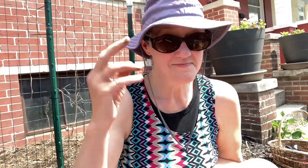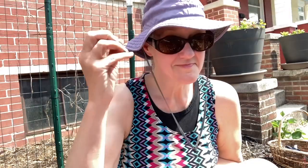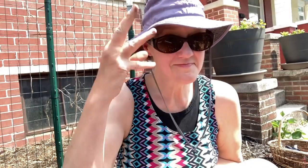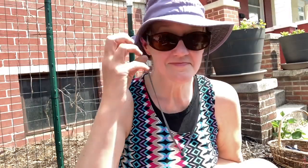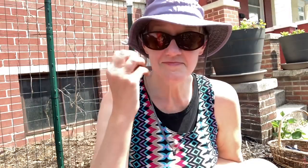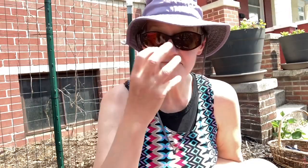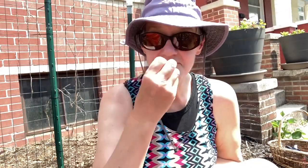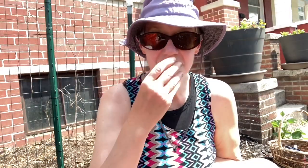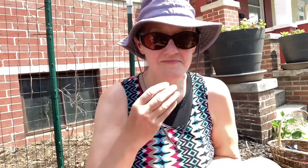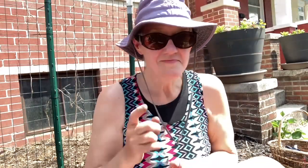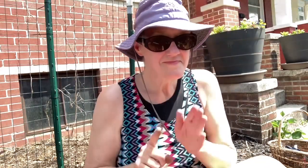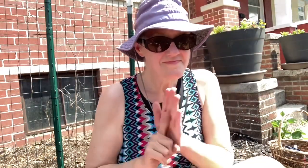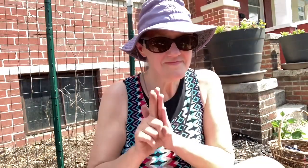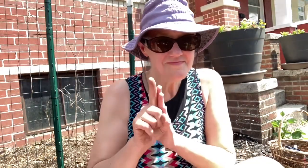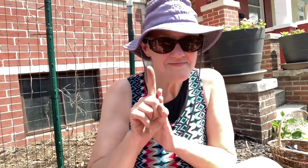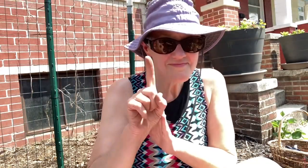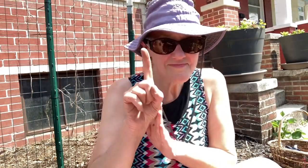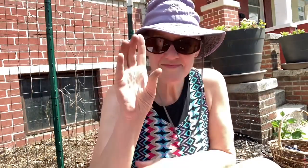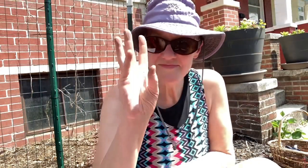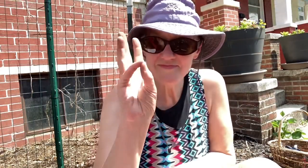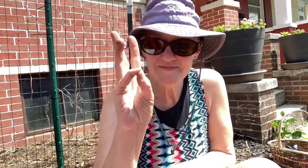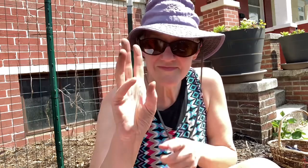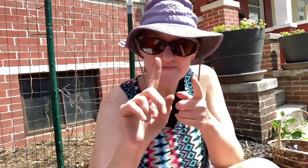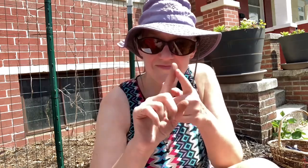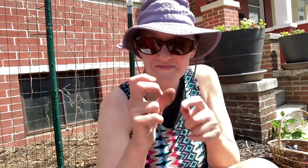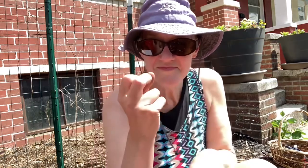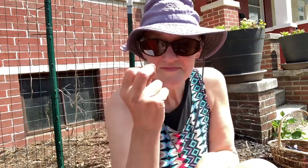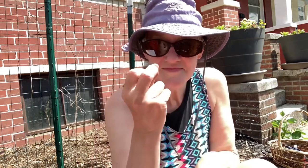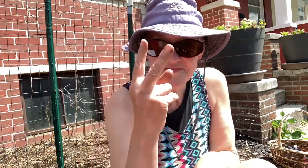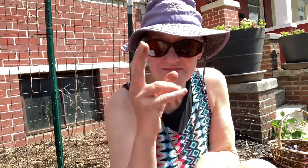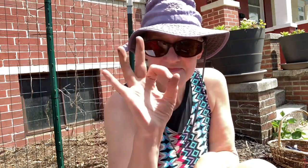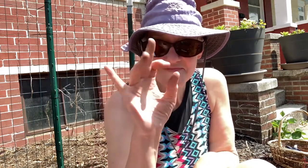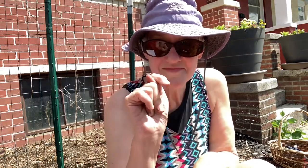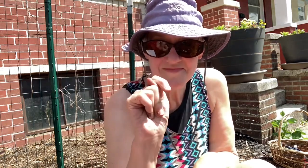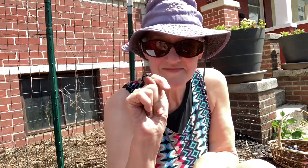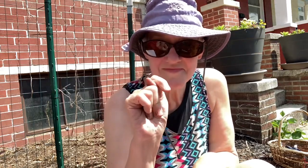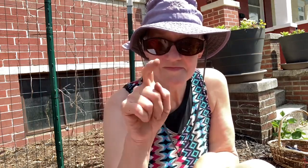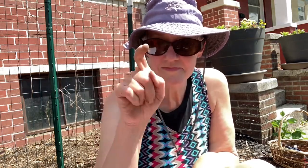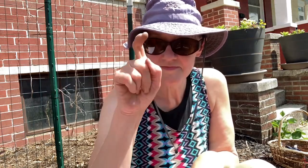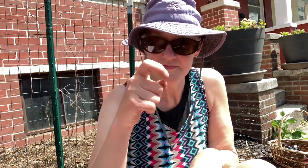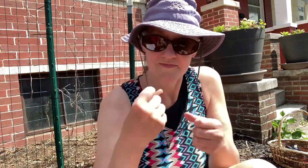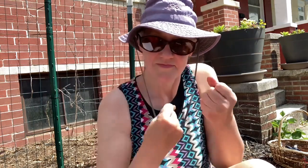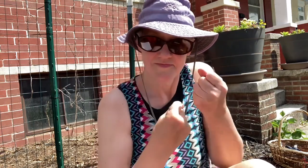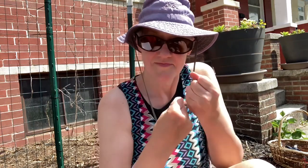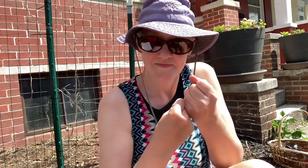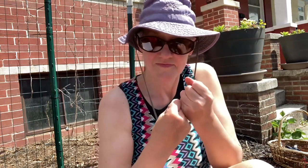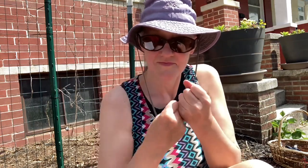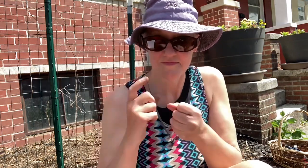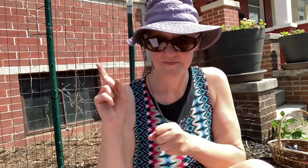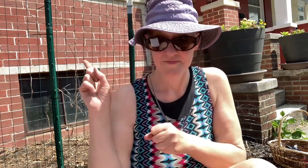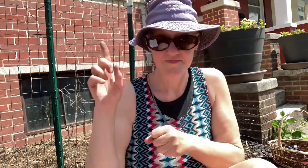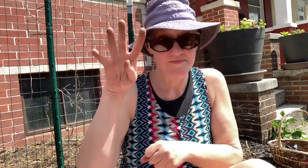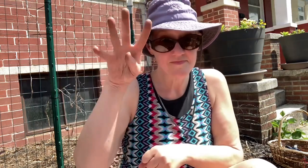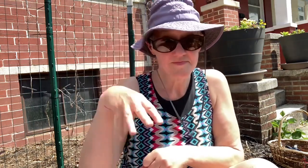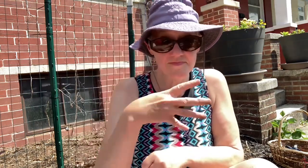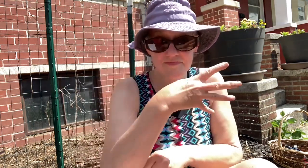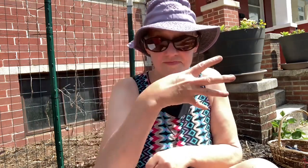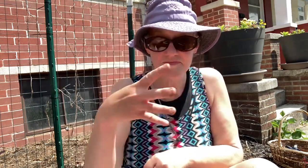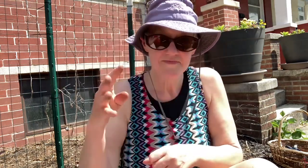Now, mammoth sunflowers are really tall, 10 to 12 feet, and they're going to need